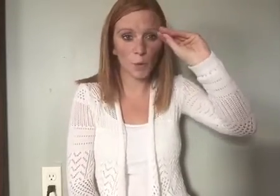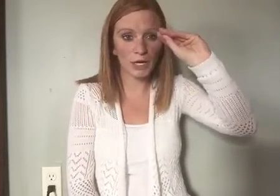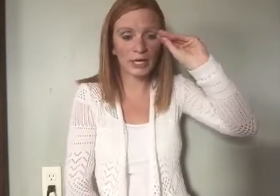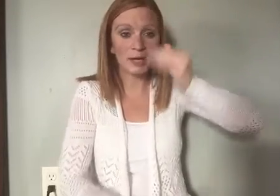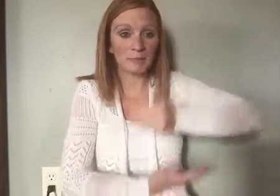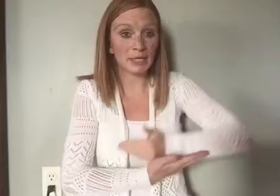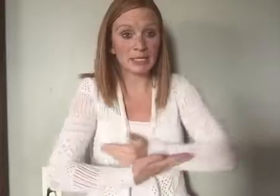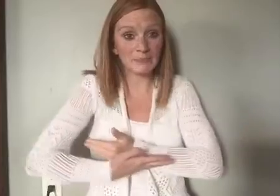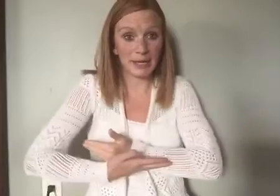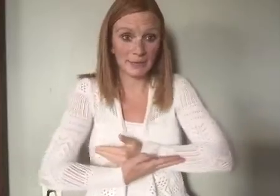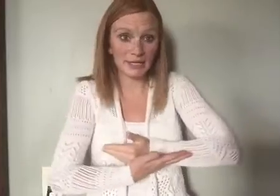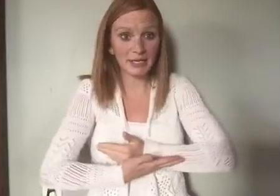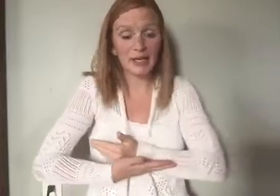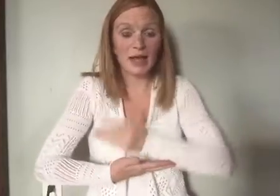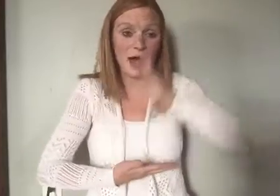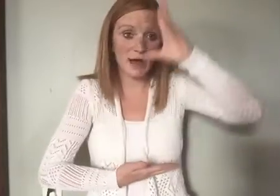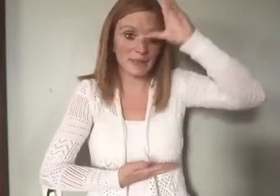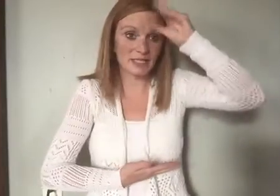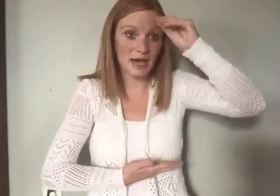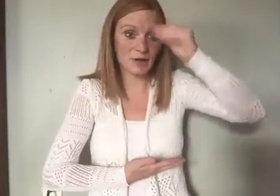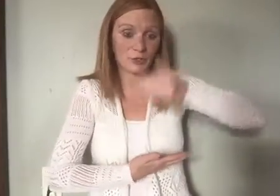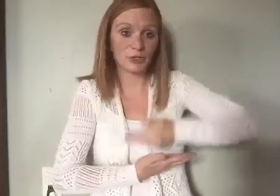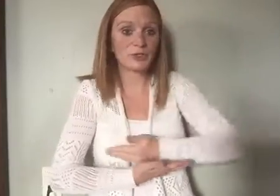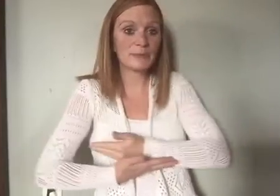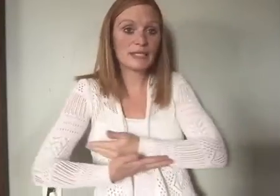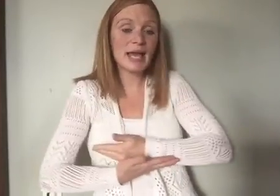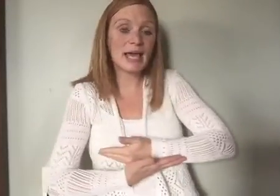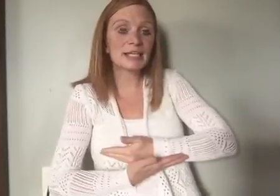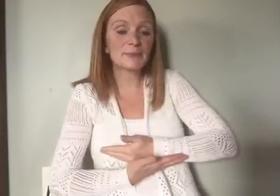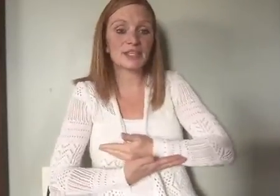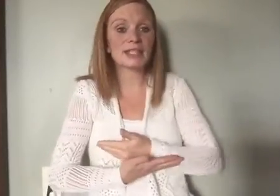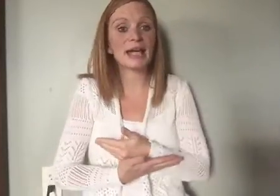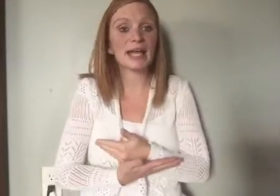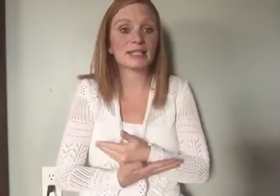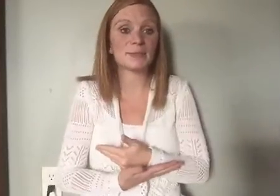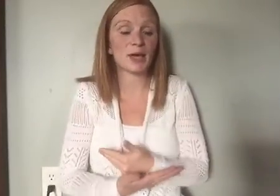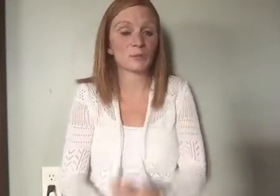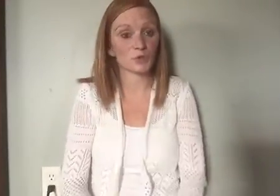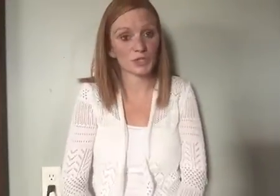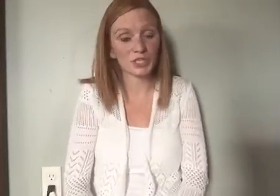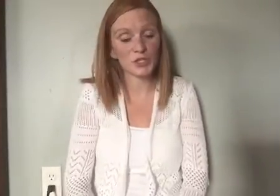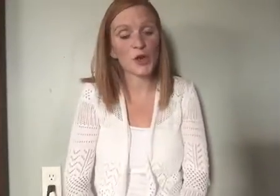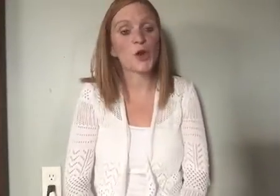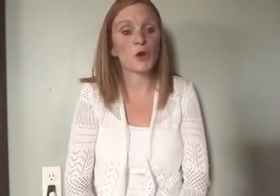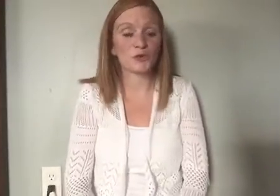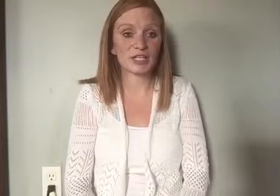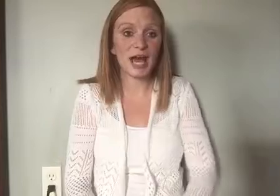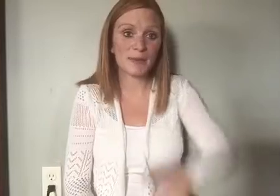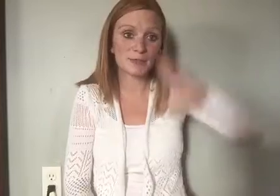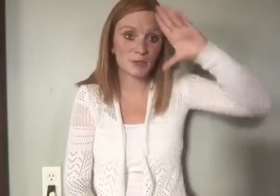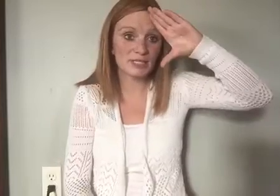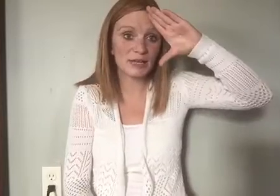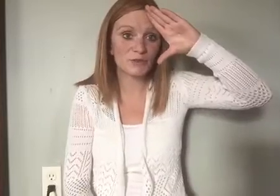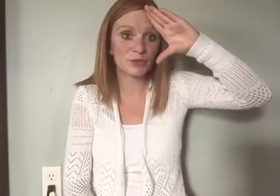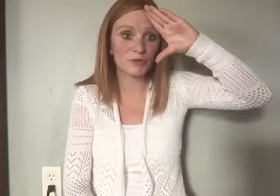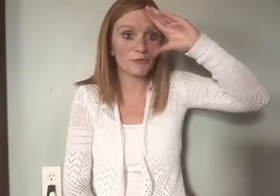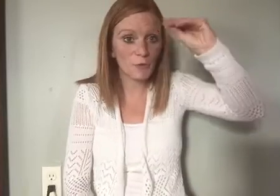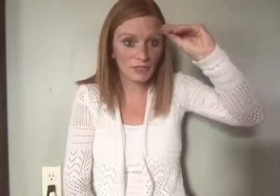boy plus baby. That's how it used to be signed, but the sign has become shortened over time. So instead of doing the full sign